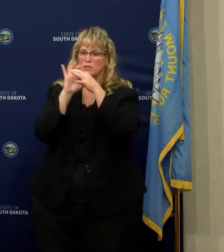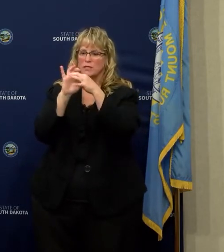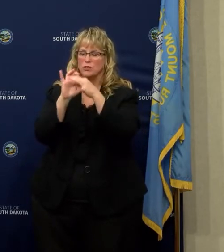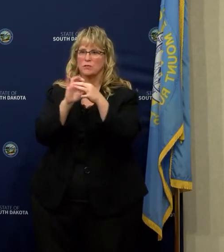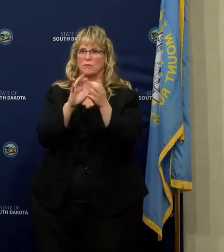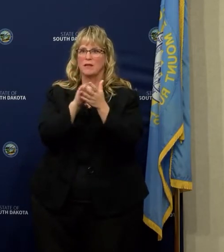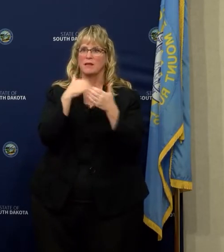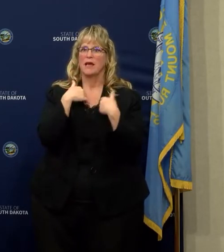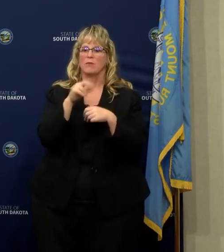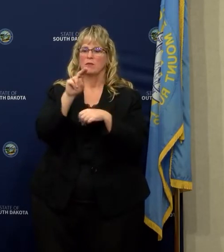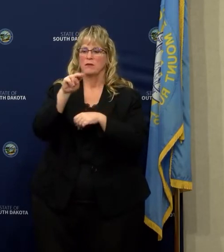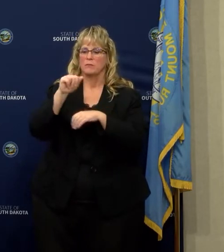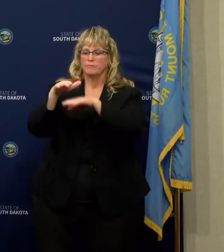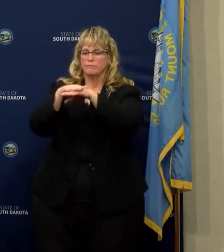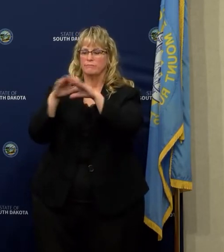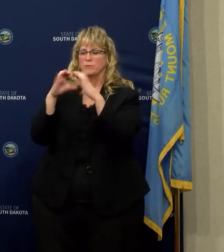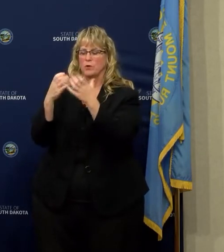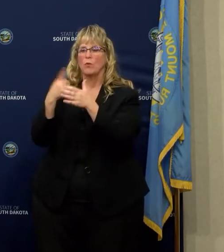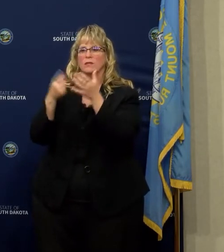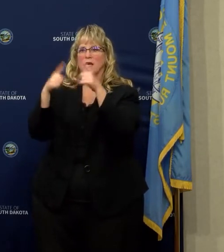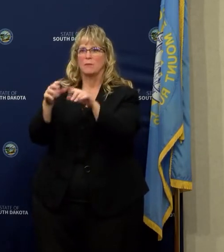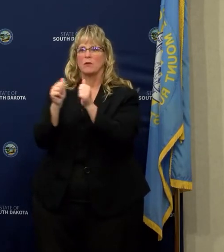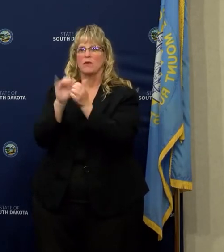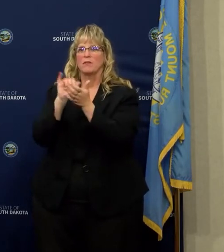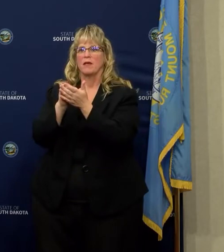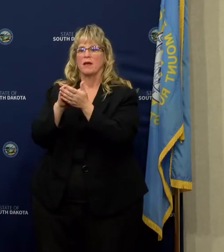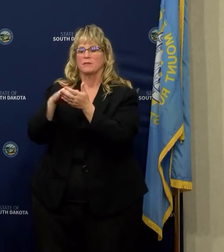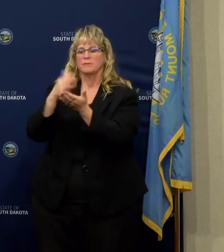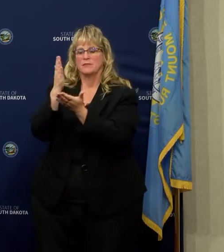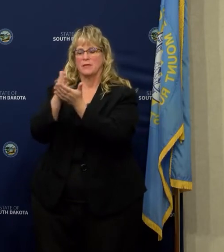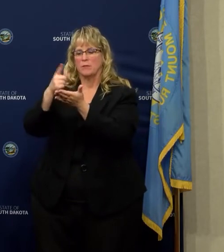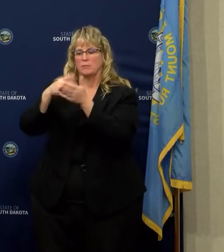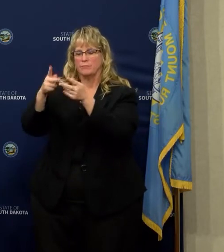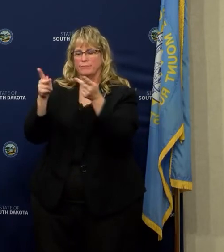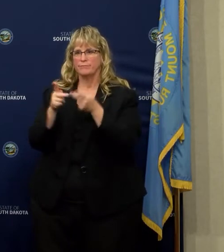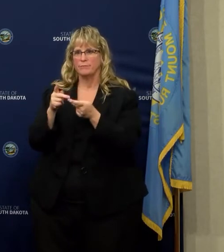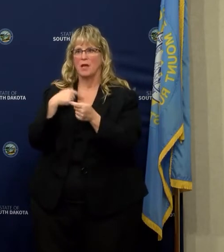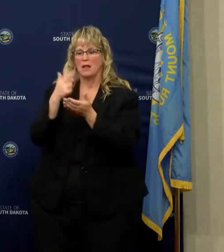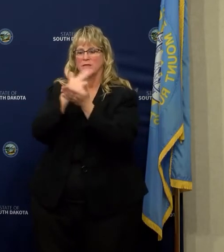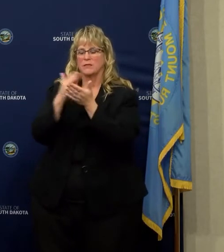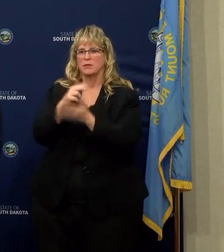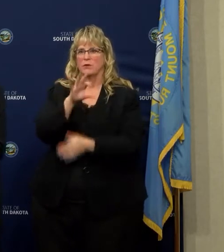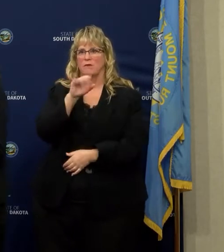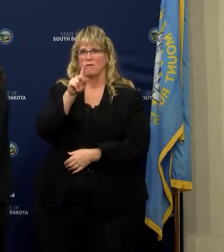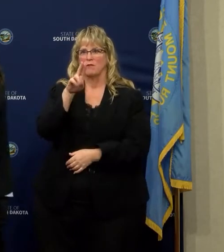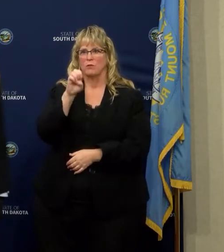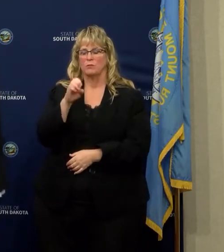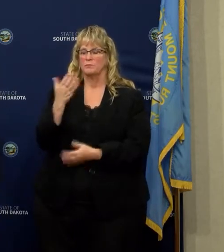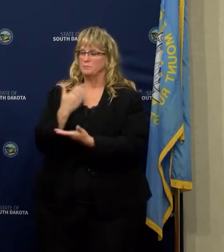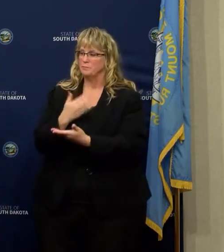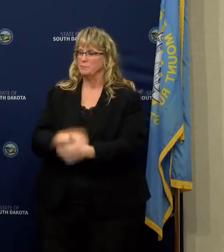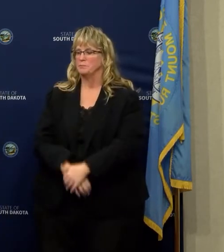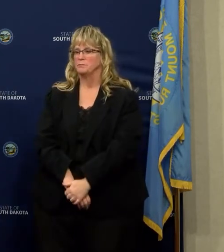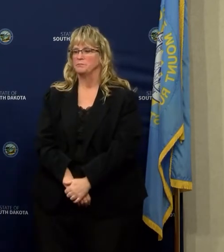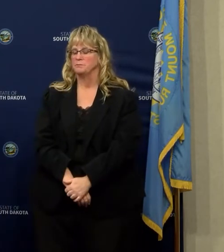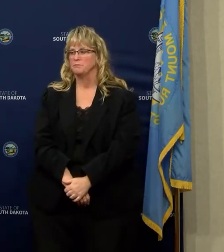he's had with our tribes and what is going on in regards to the checkpoint. So with that, I'll turn it over to Secretary Flute.